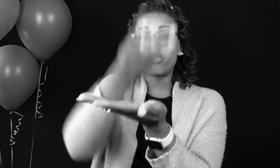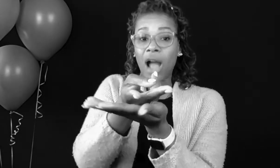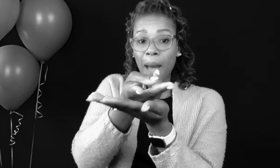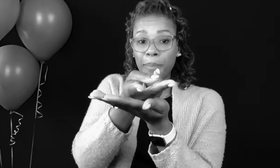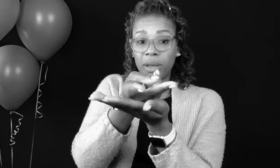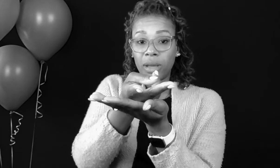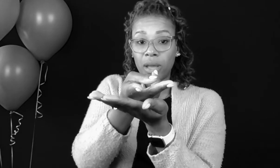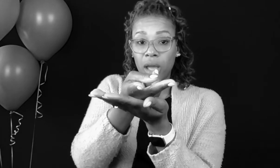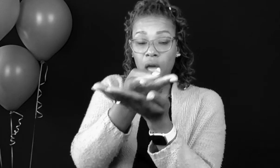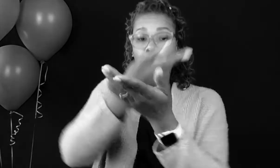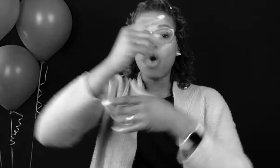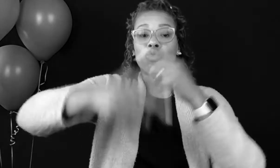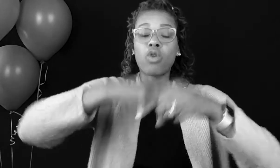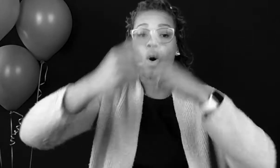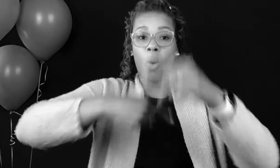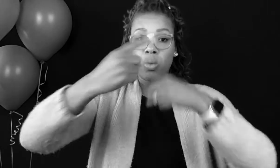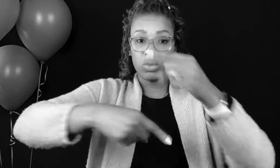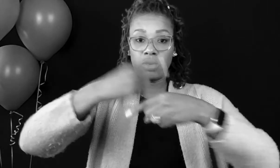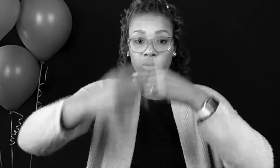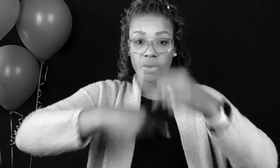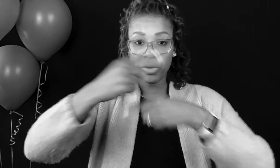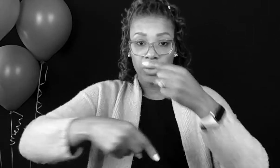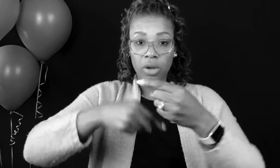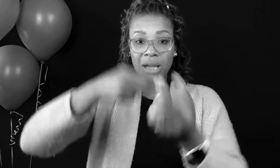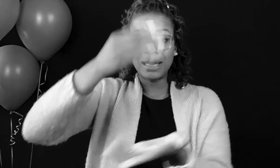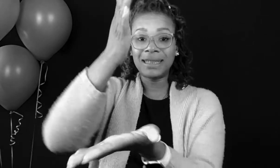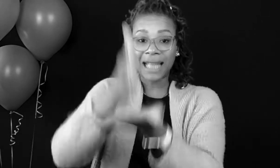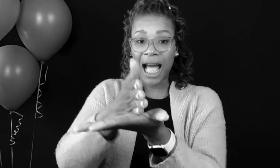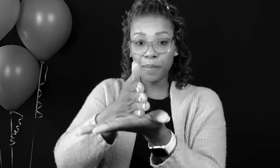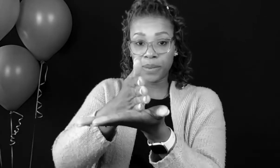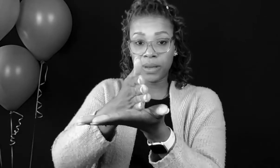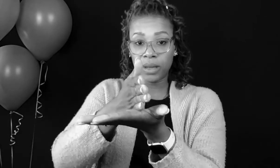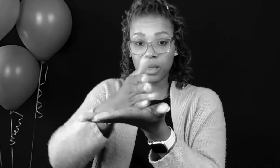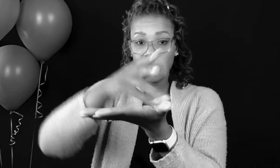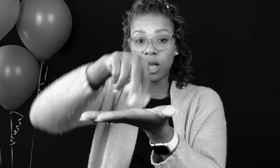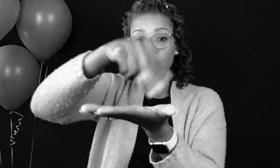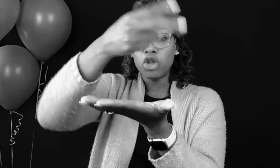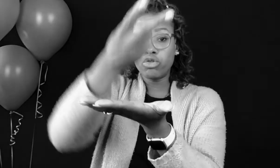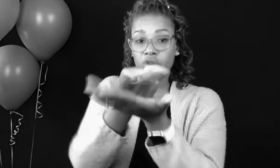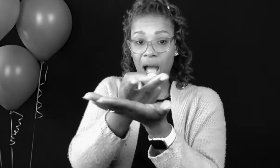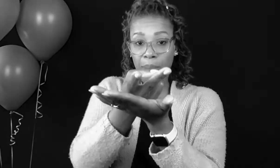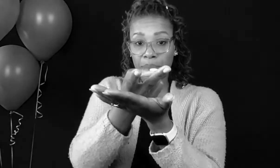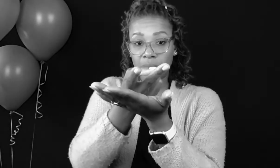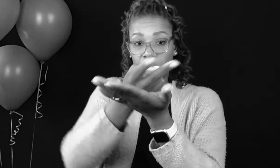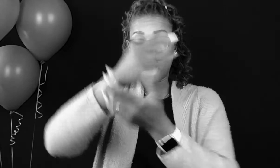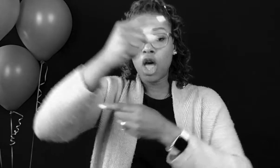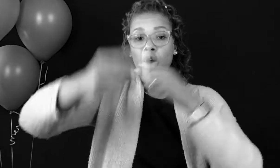drop, roll. Stop, drop,